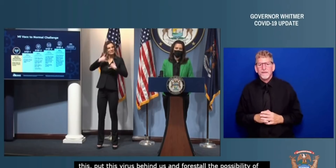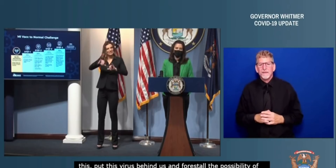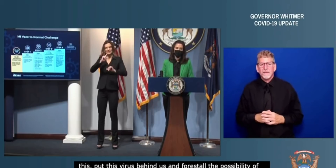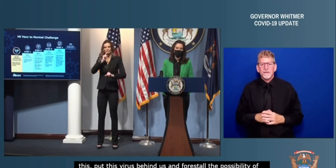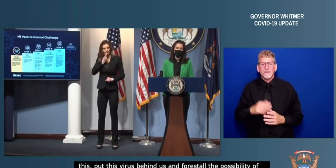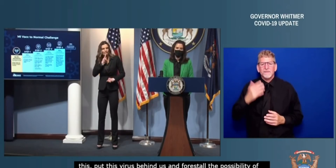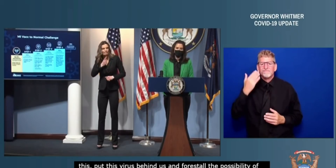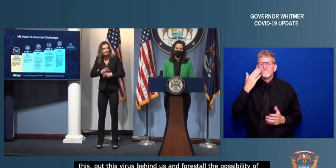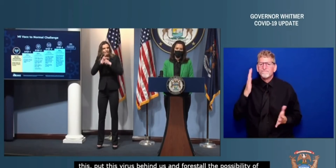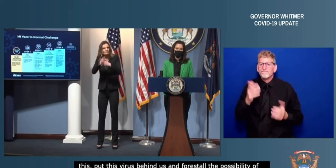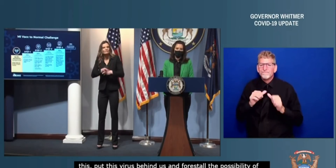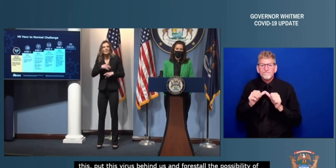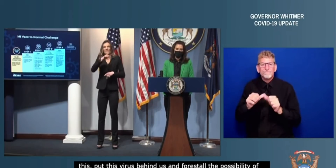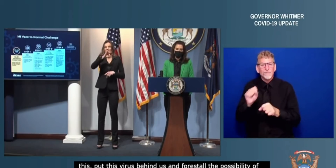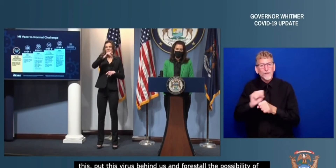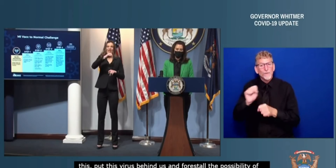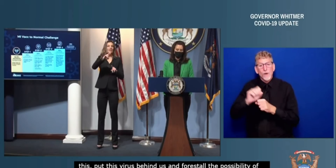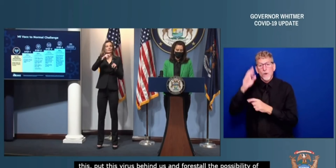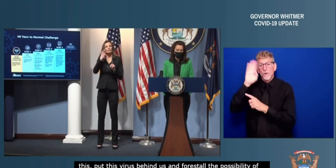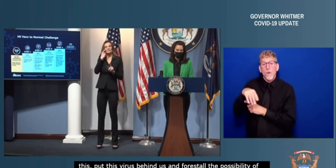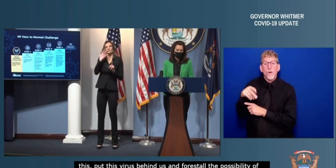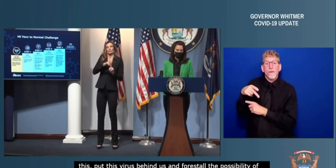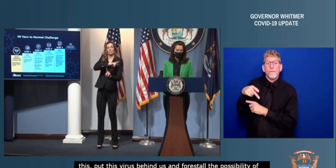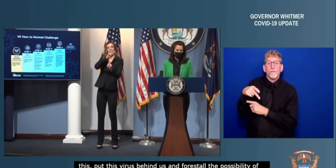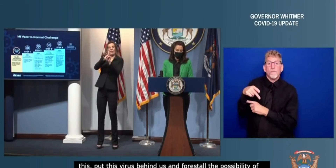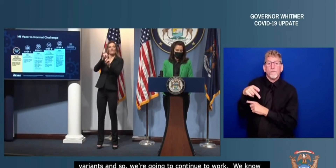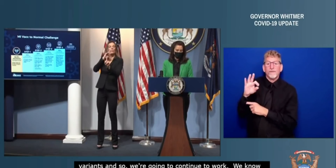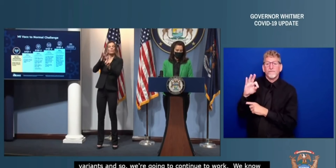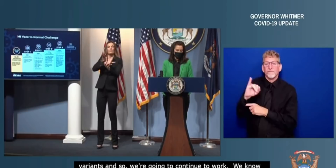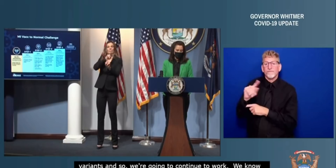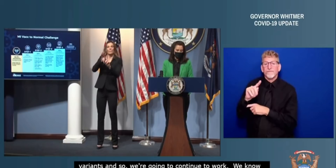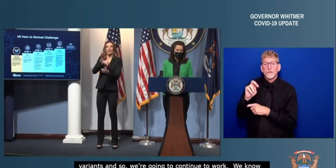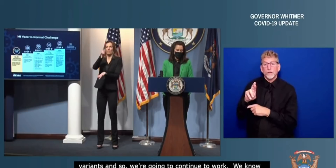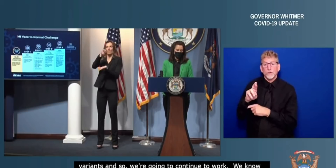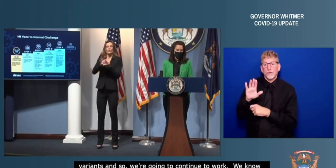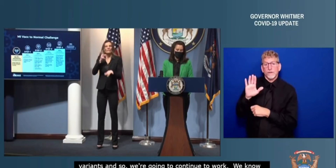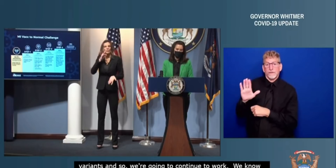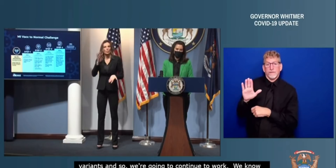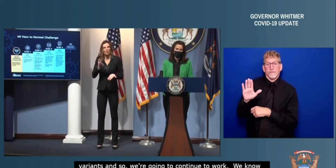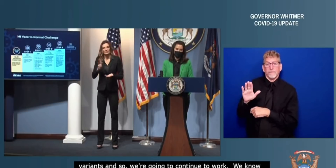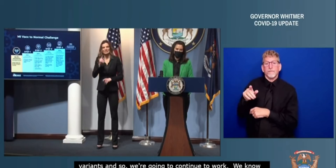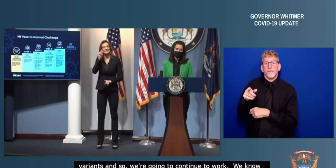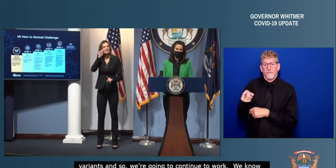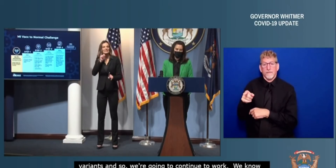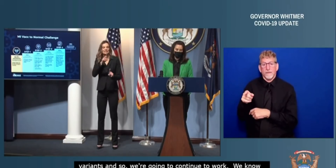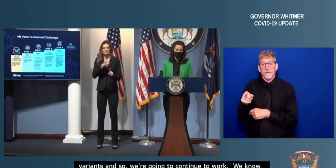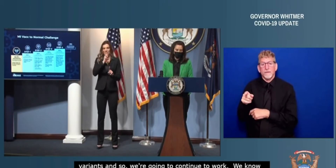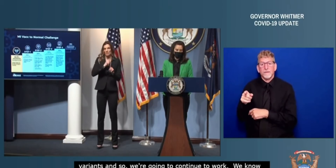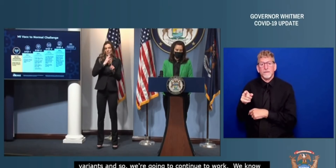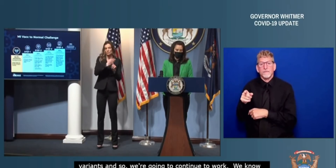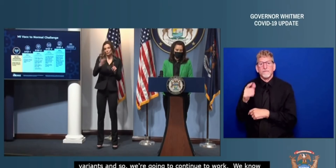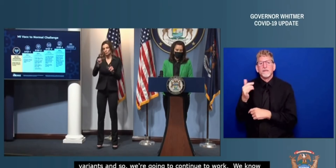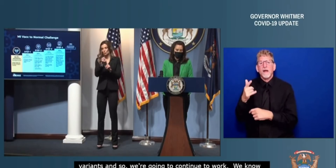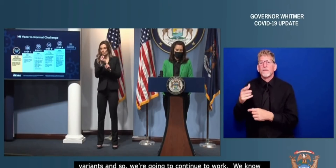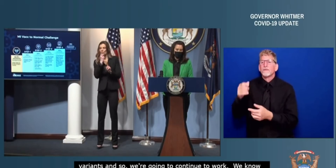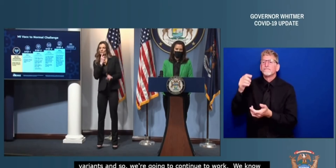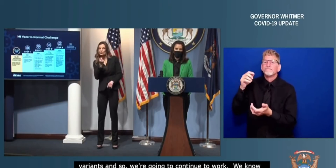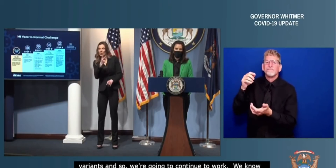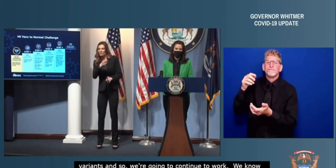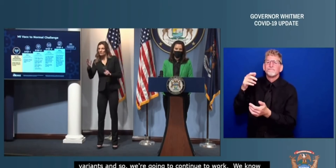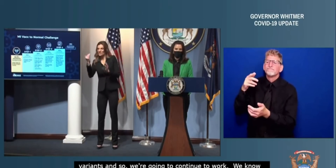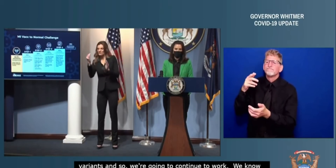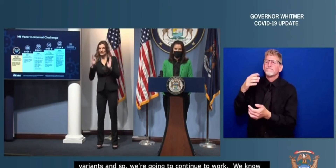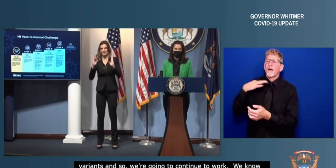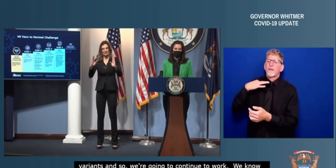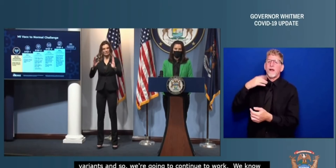has applied for authorization to inoculate teens between 12 and 15.